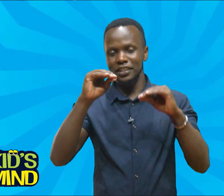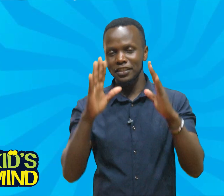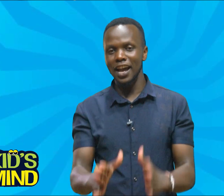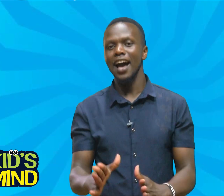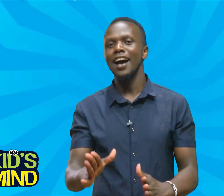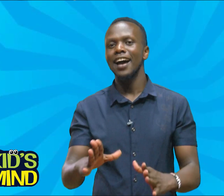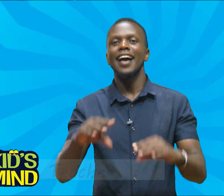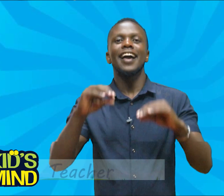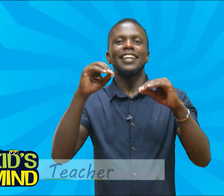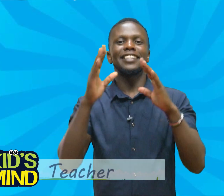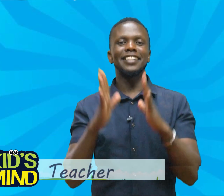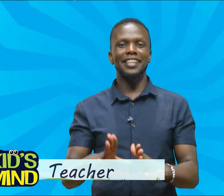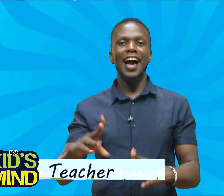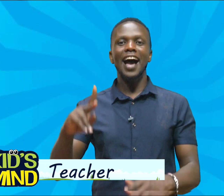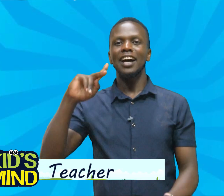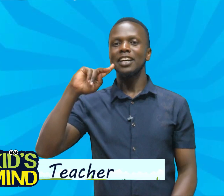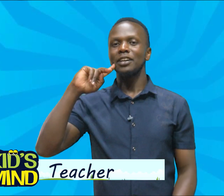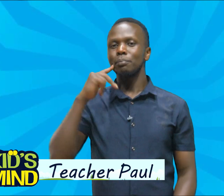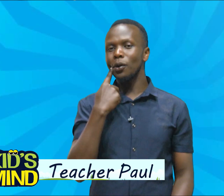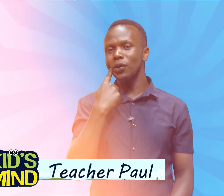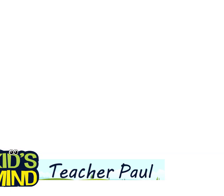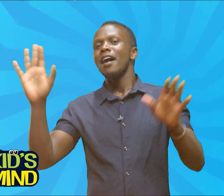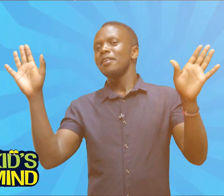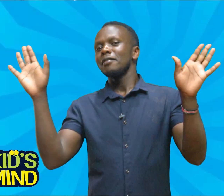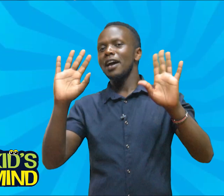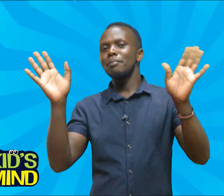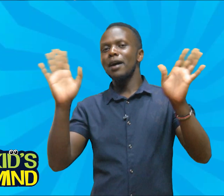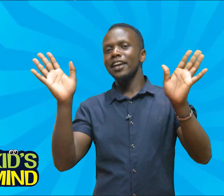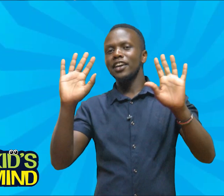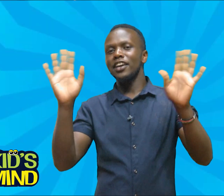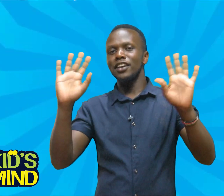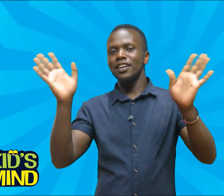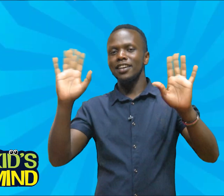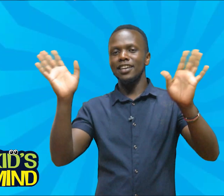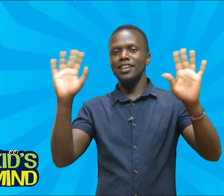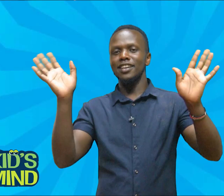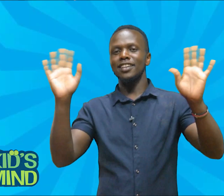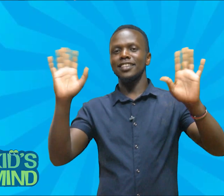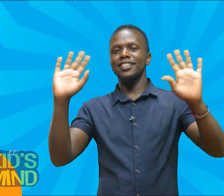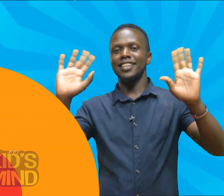teacher, Teacher Paul. Bye bye, kids.